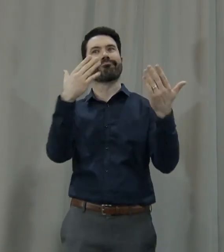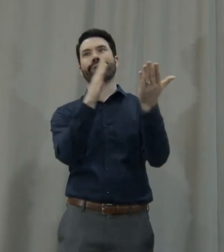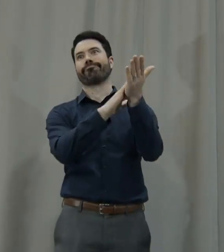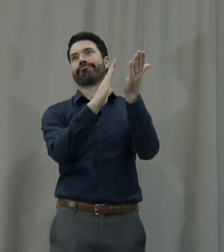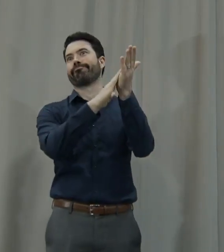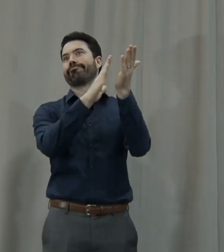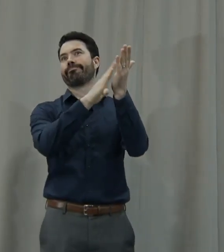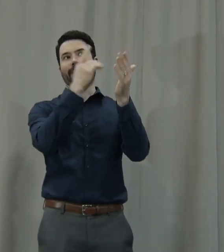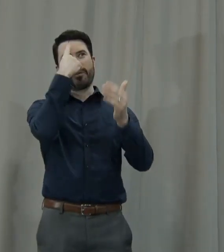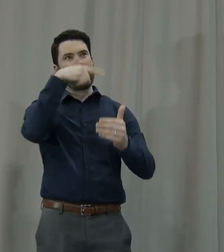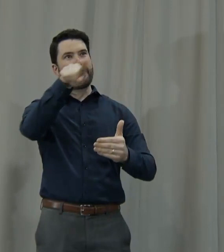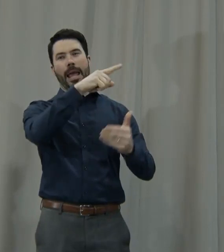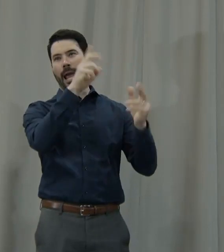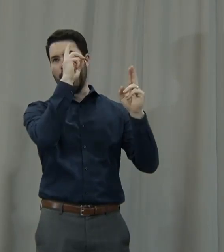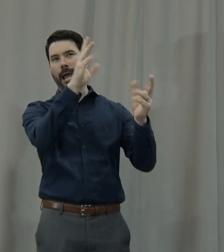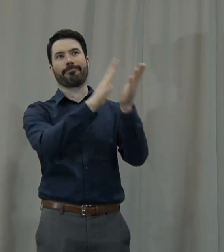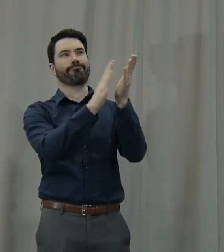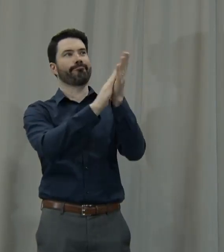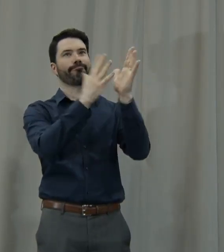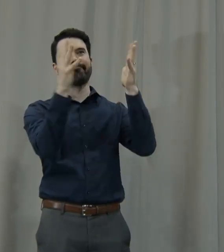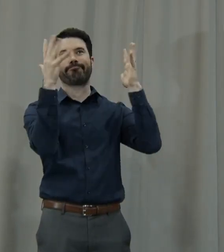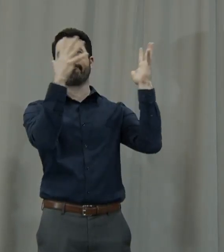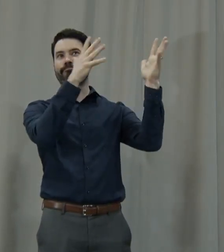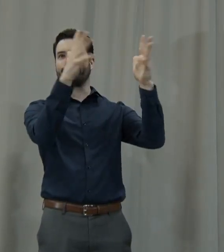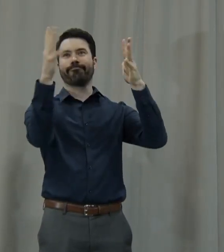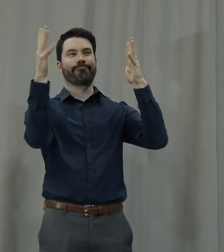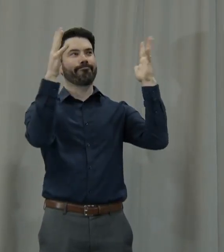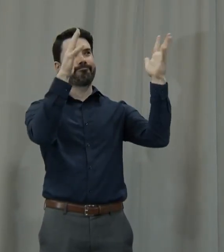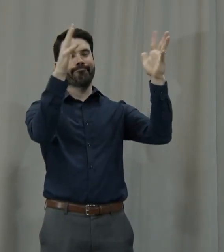a round of applause.